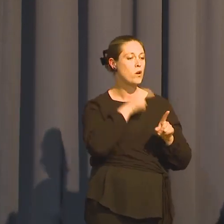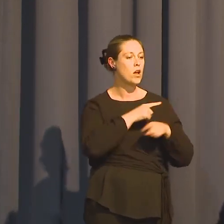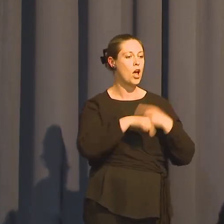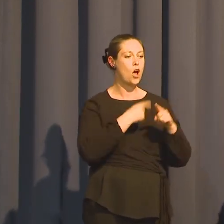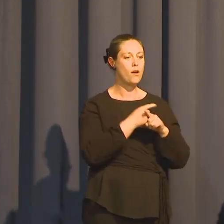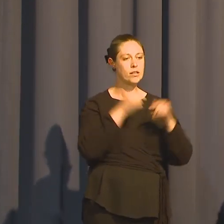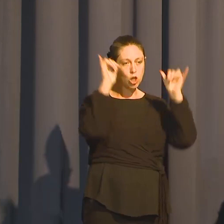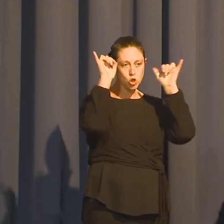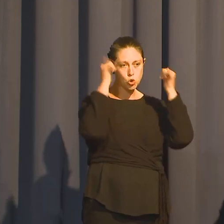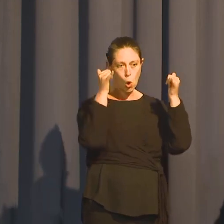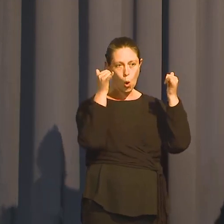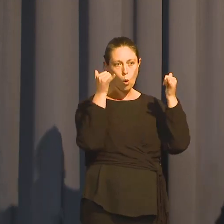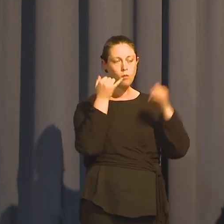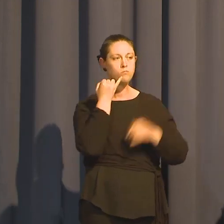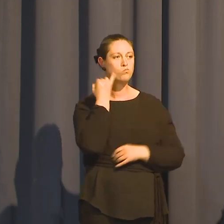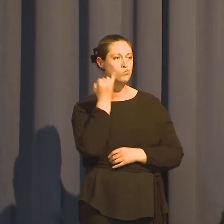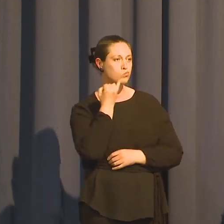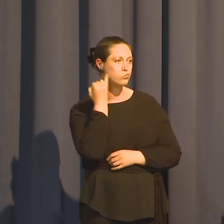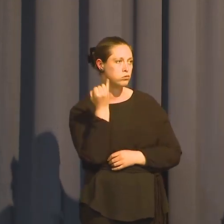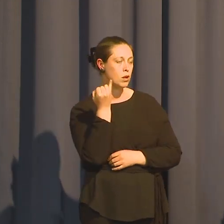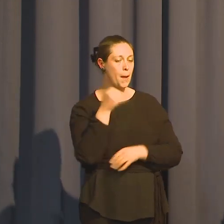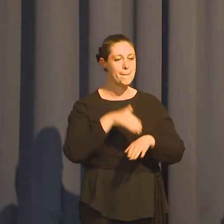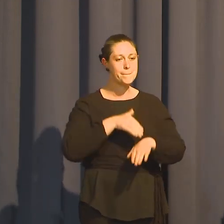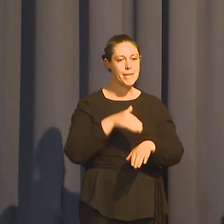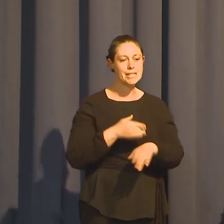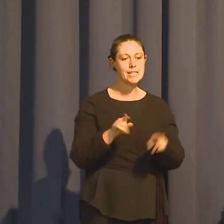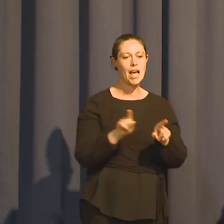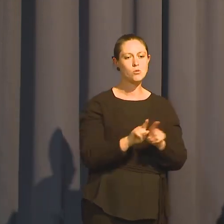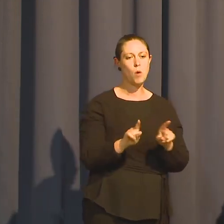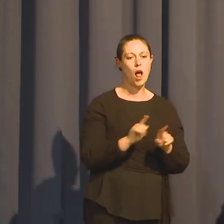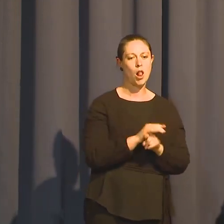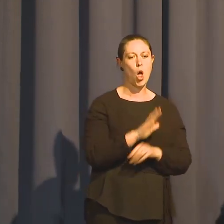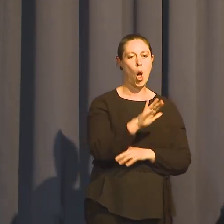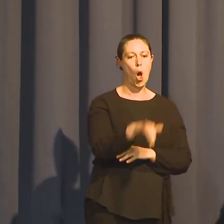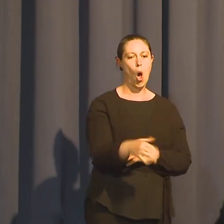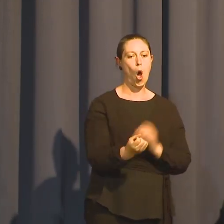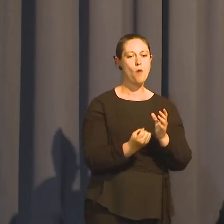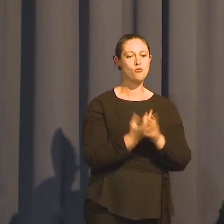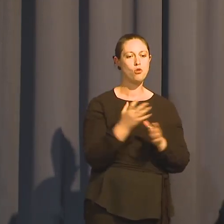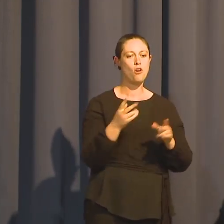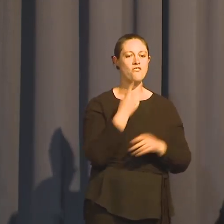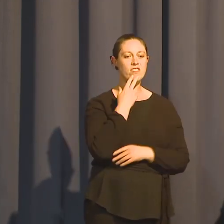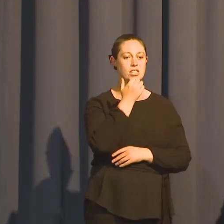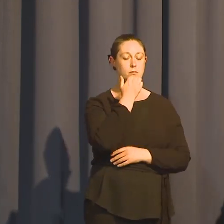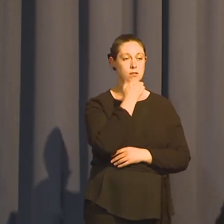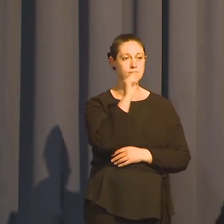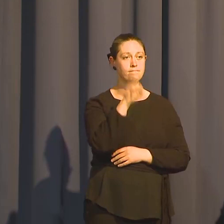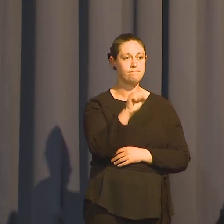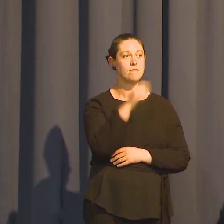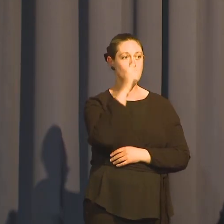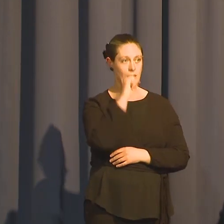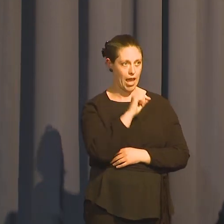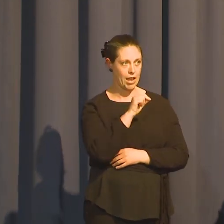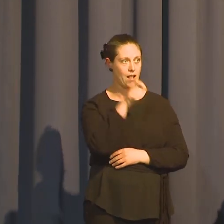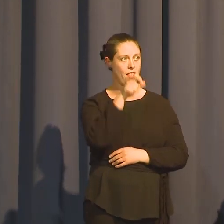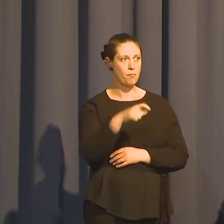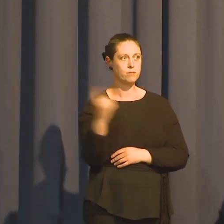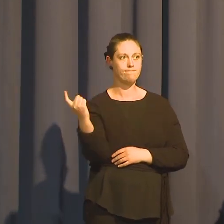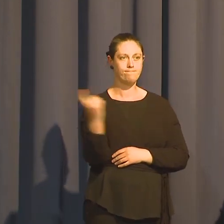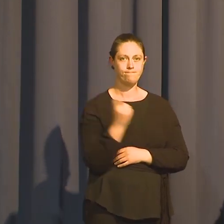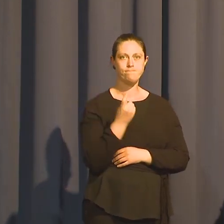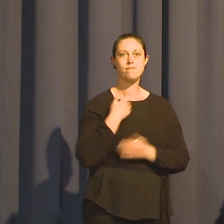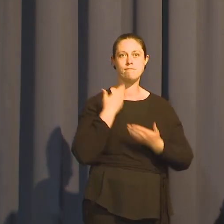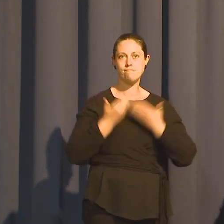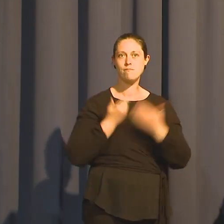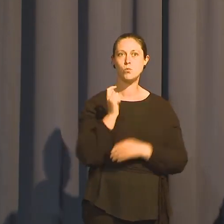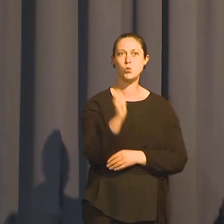stock animals and pets and also on homegrown vegetables. And the answer to that is yes. And you will meet that gentleman in just a wee